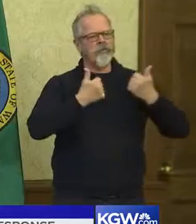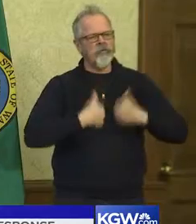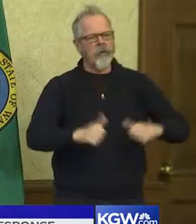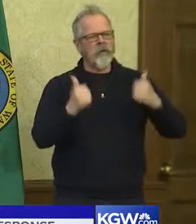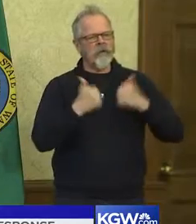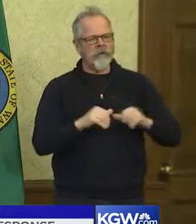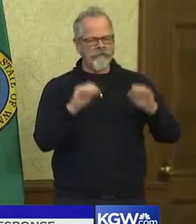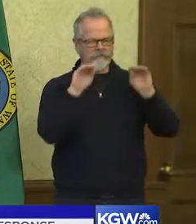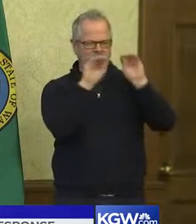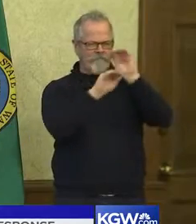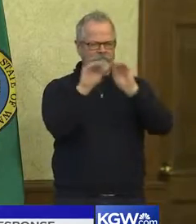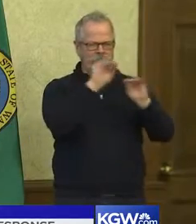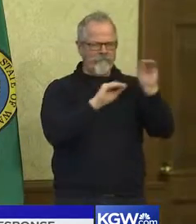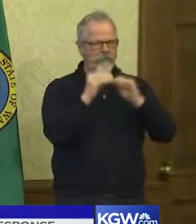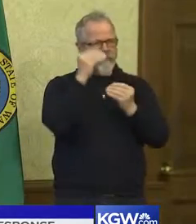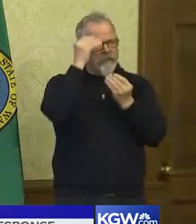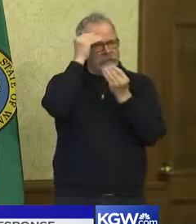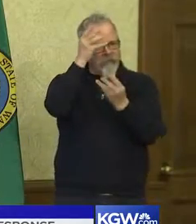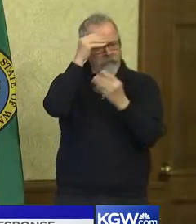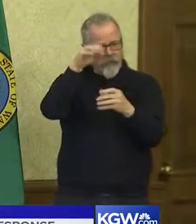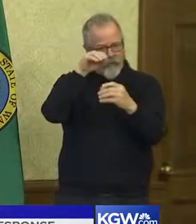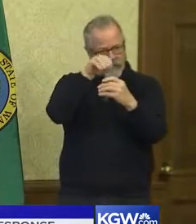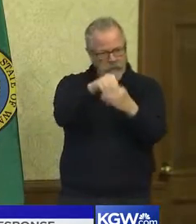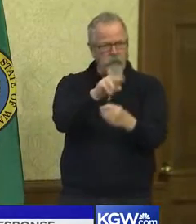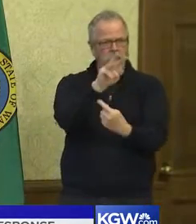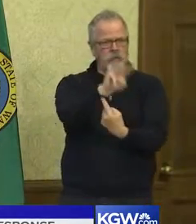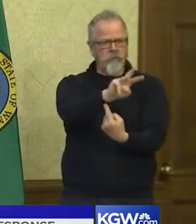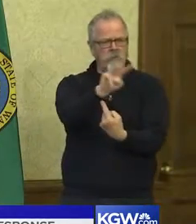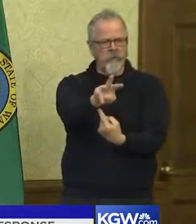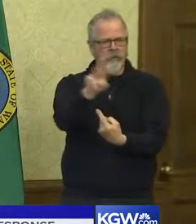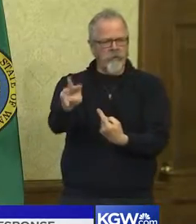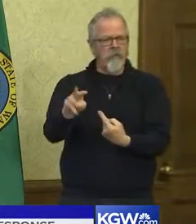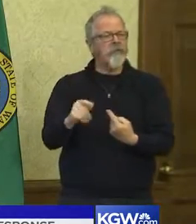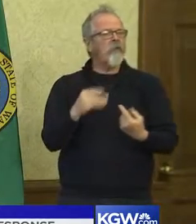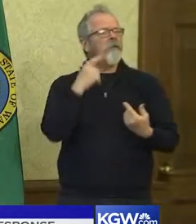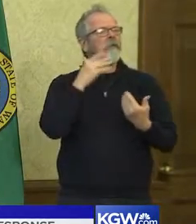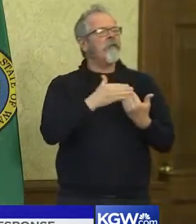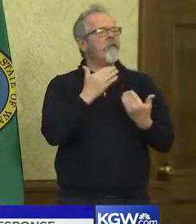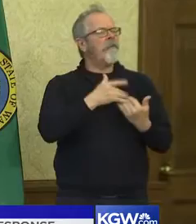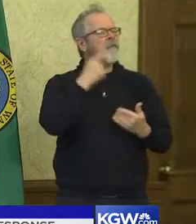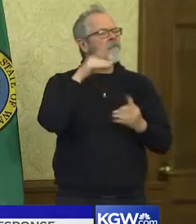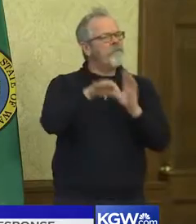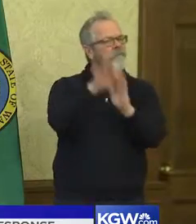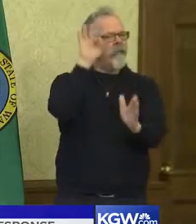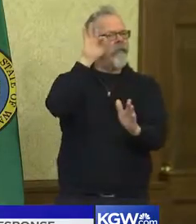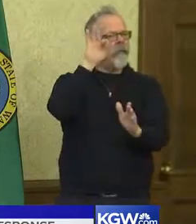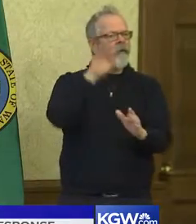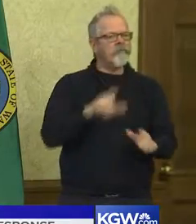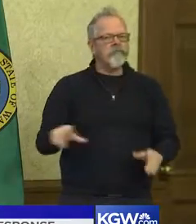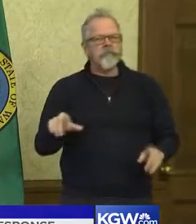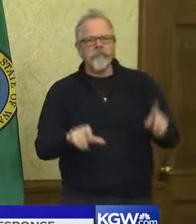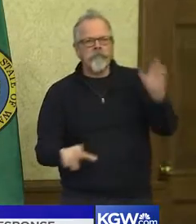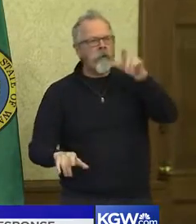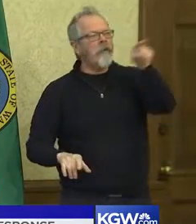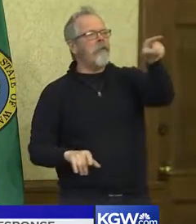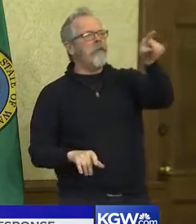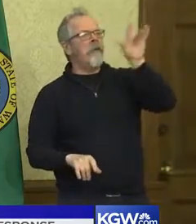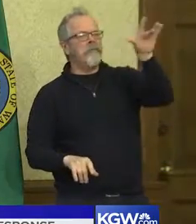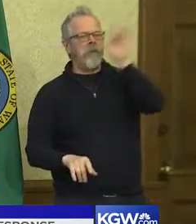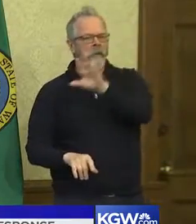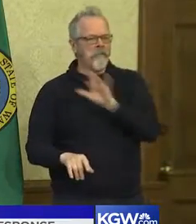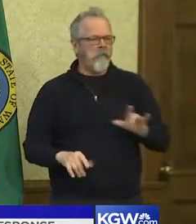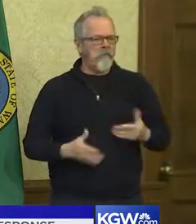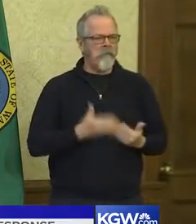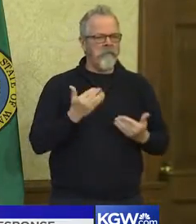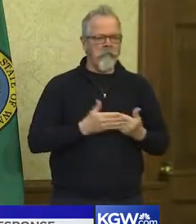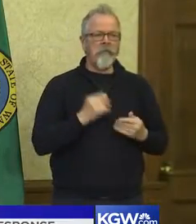increase are actually just questions that people have, most of which are answered on the website. So please start at the website first.